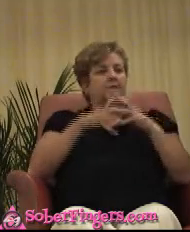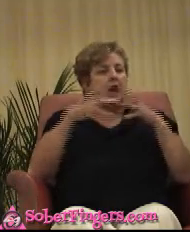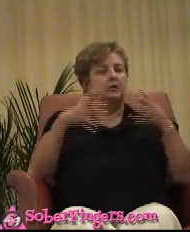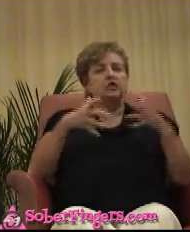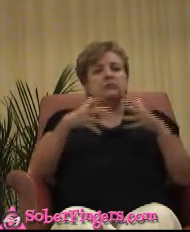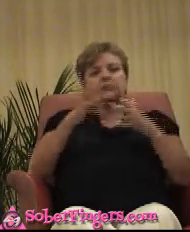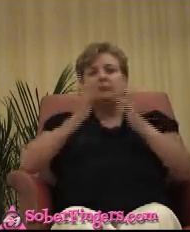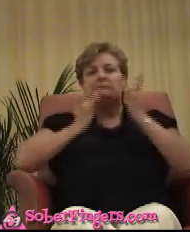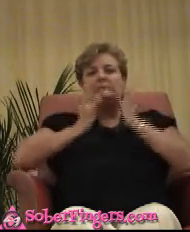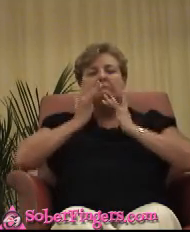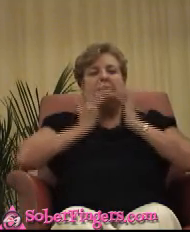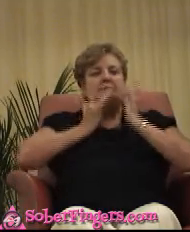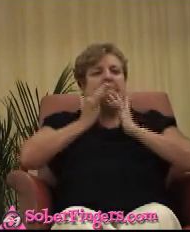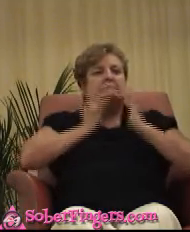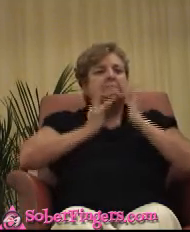limits.